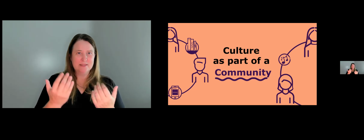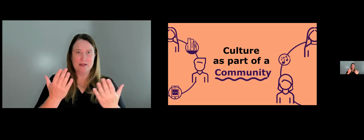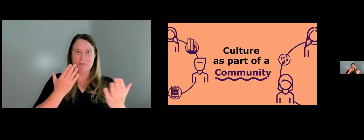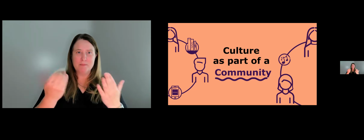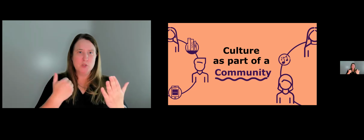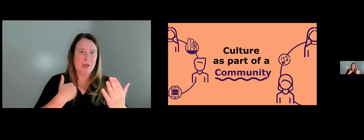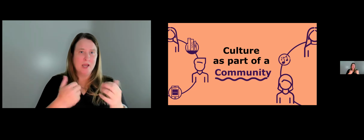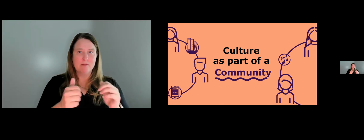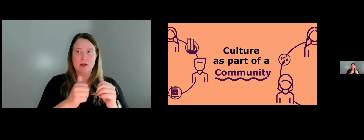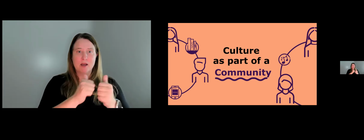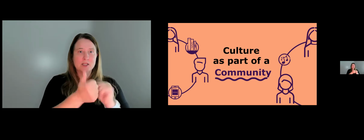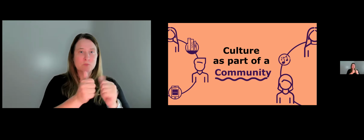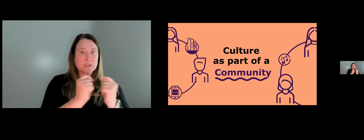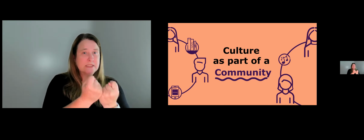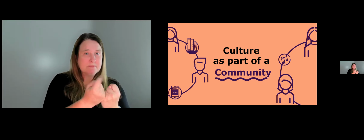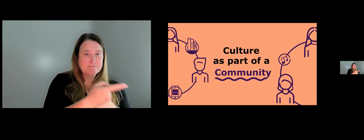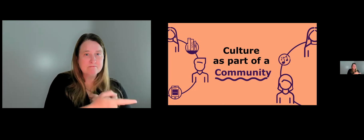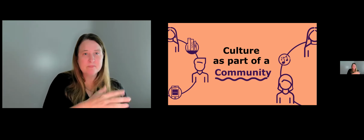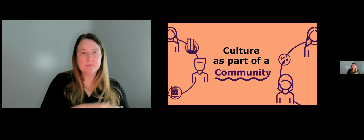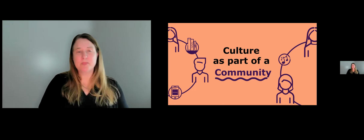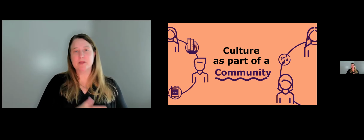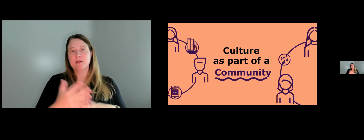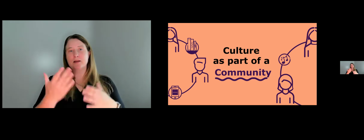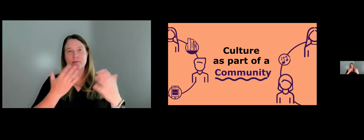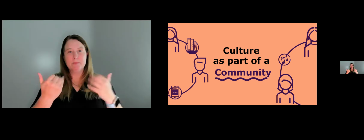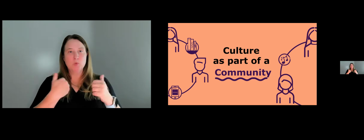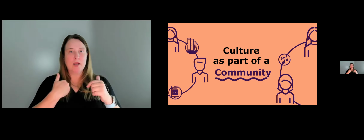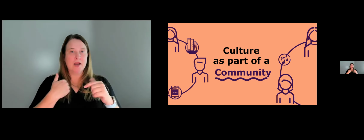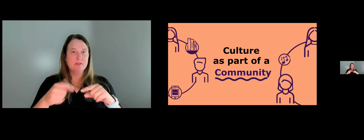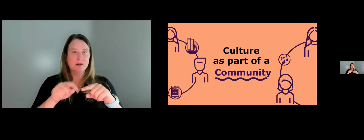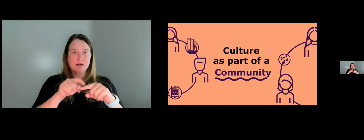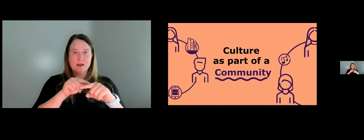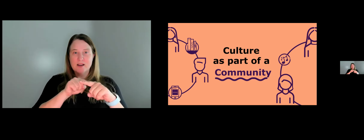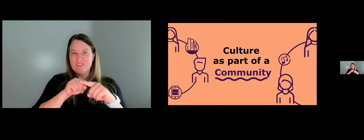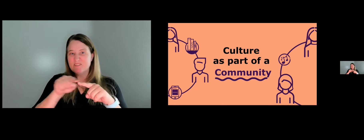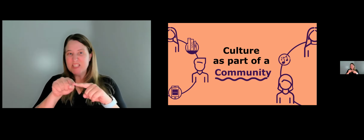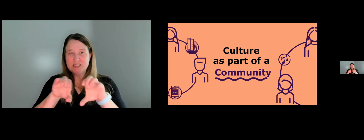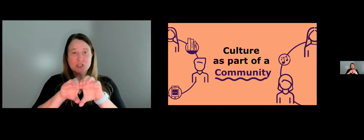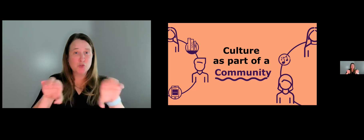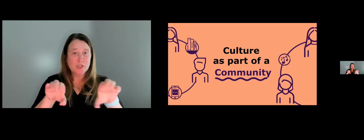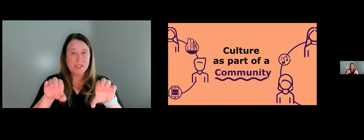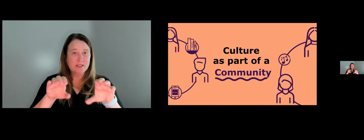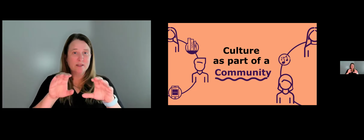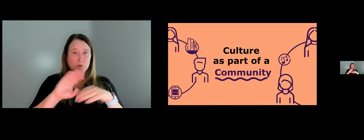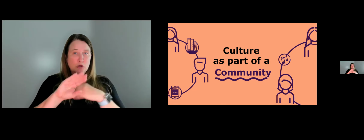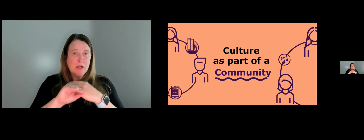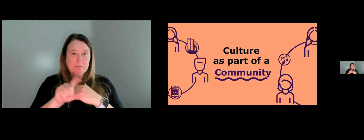specific community, maybe you have sports team that is your community. Maybe you have